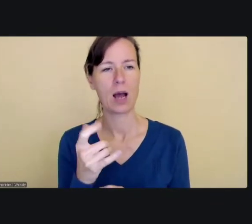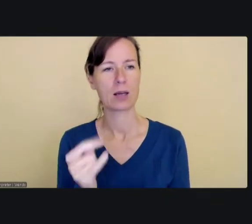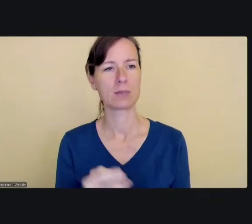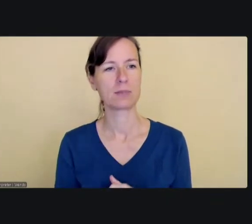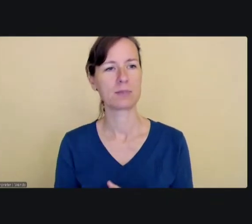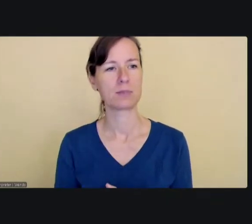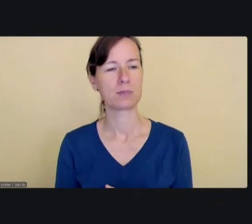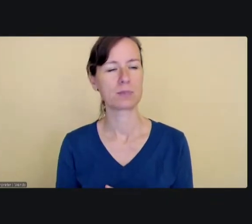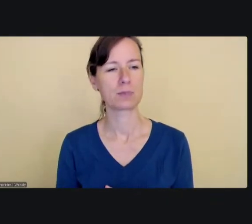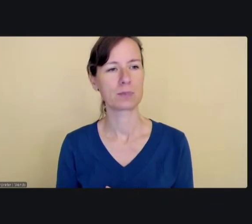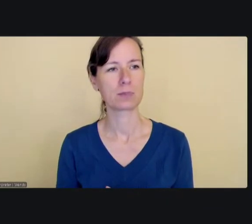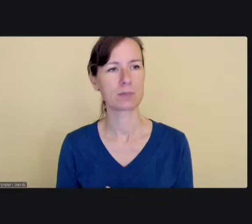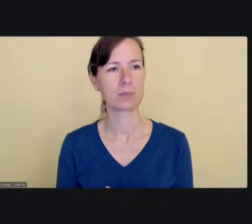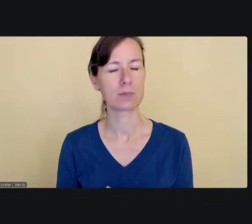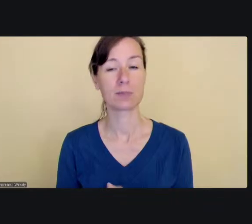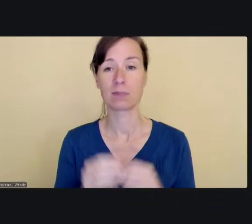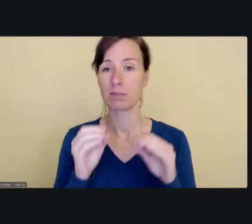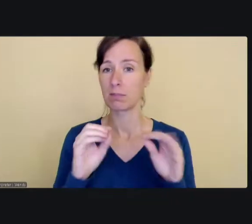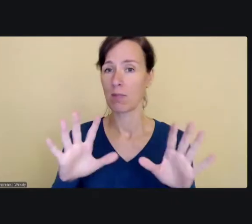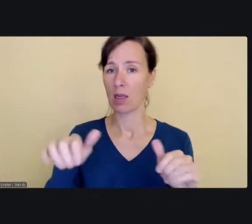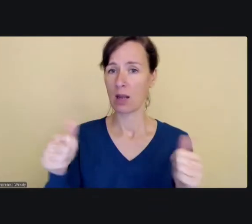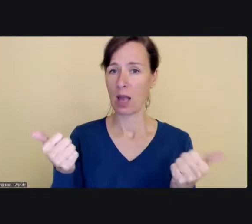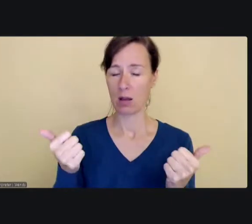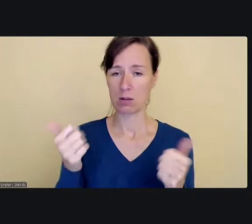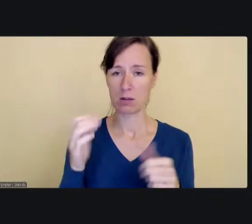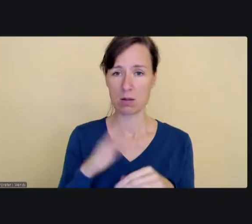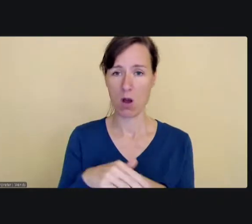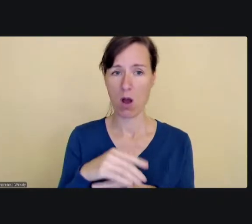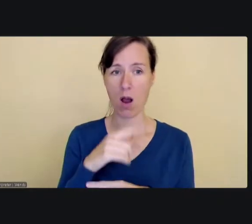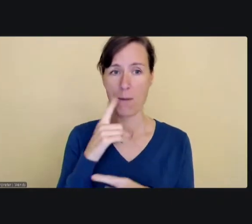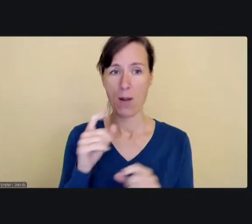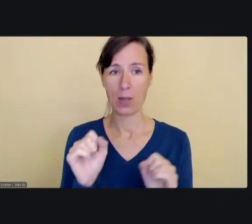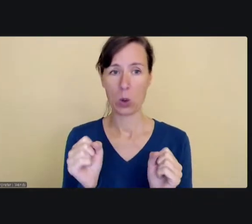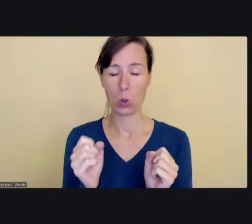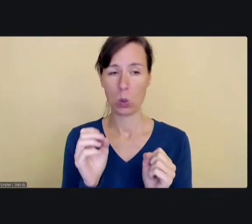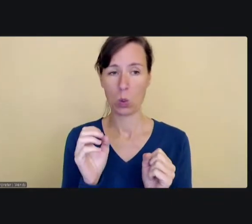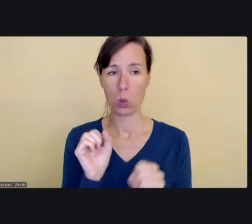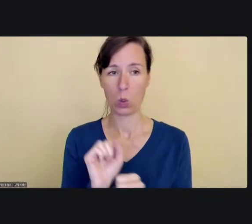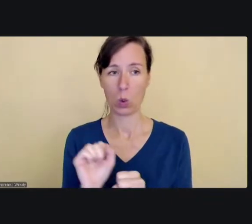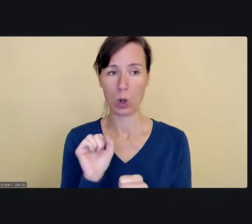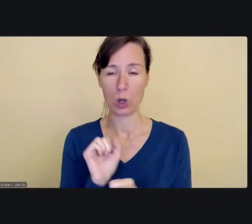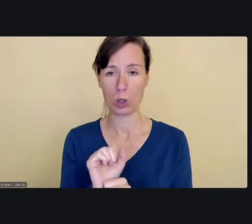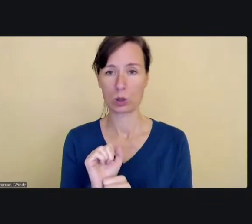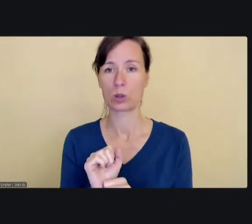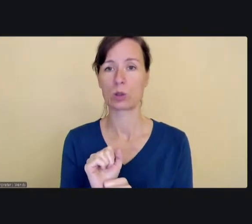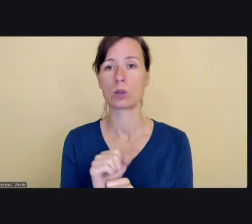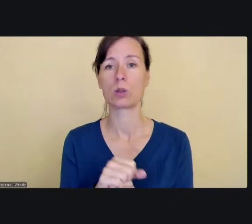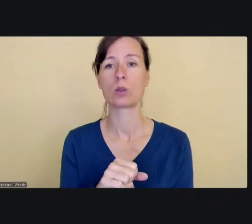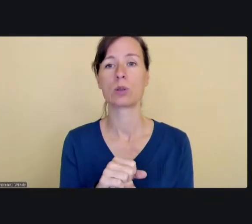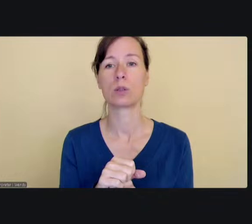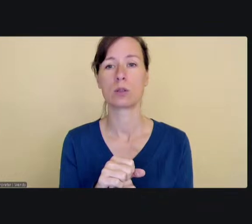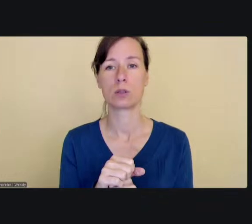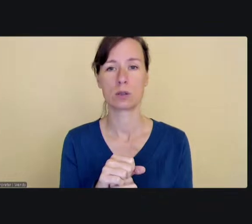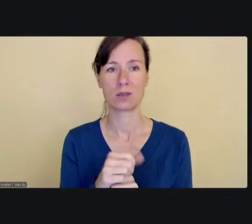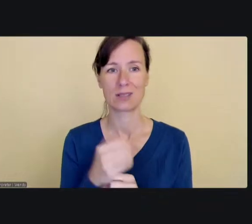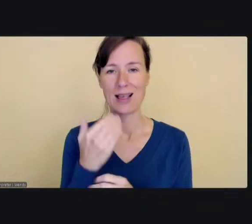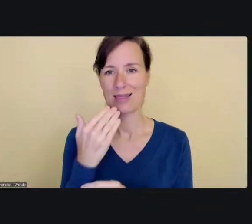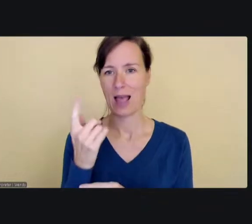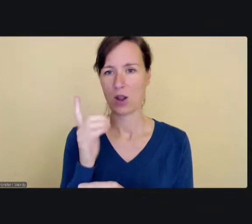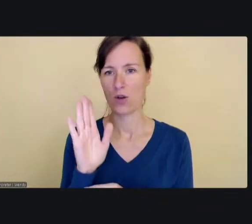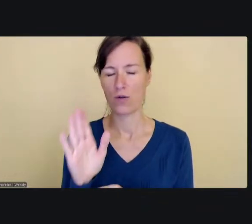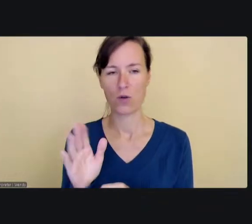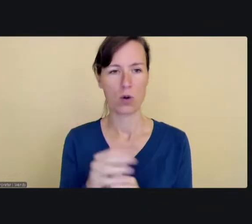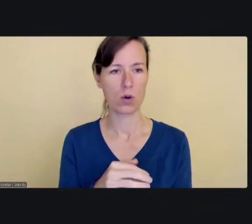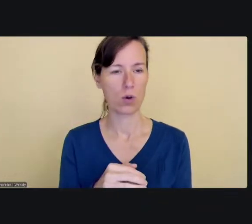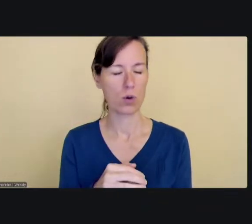Okay. If there's nothing else on Public Works, and thank you for your forbearance there, then we can